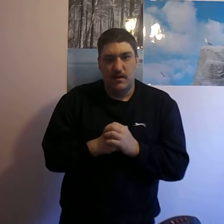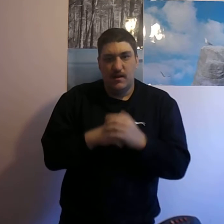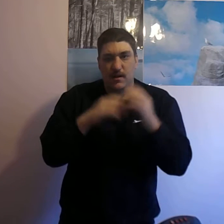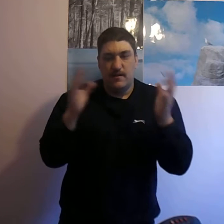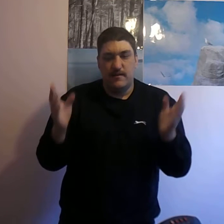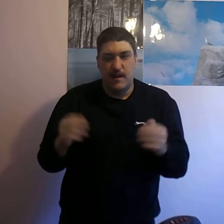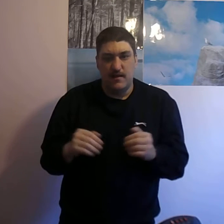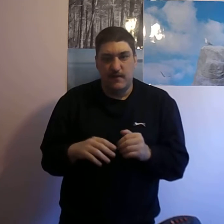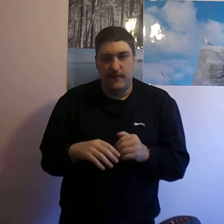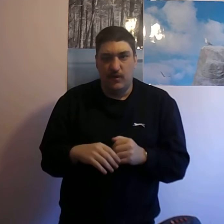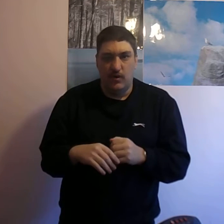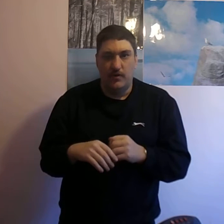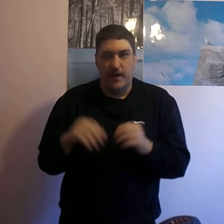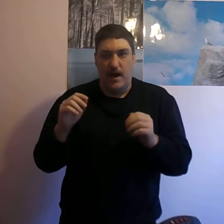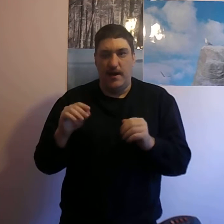in stasis for